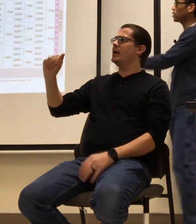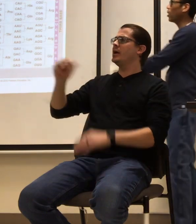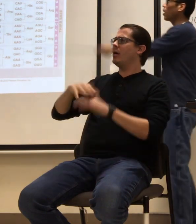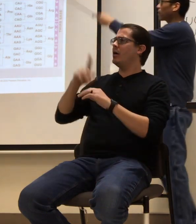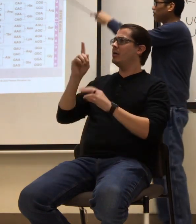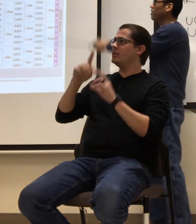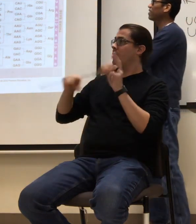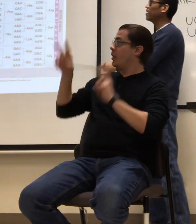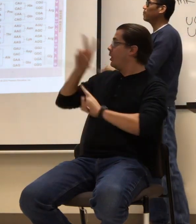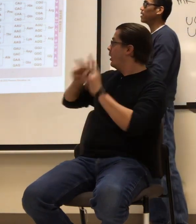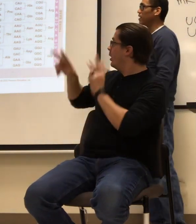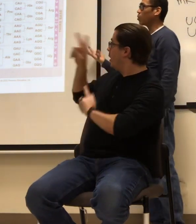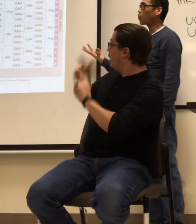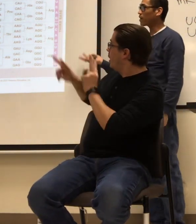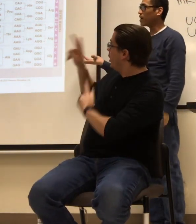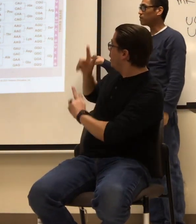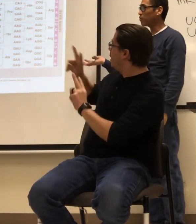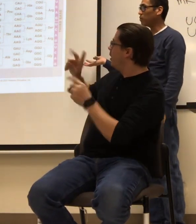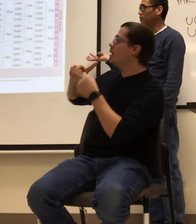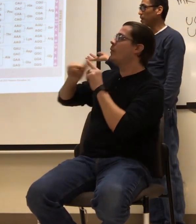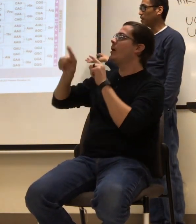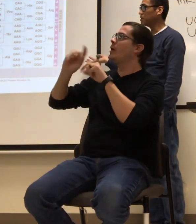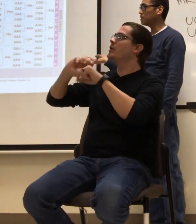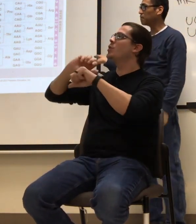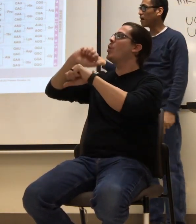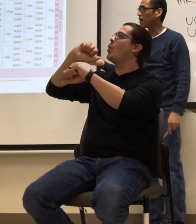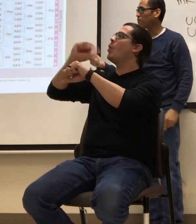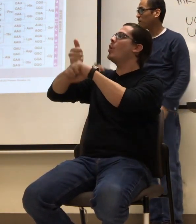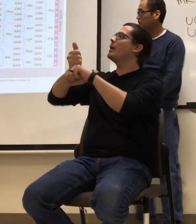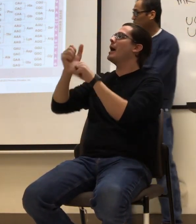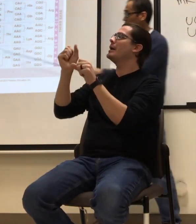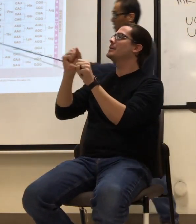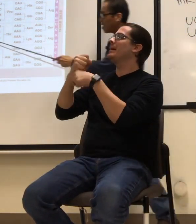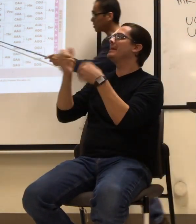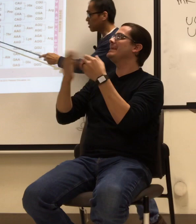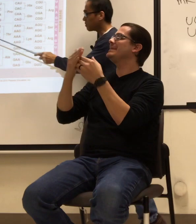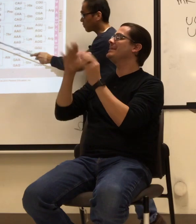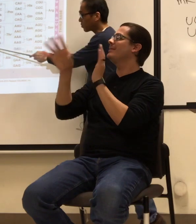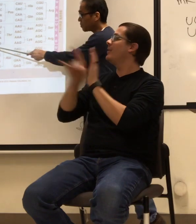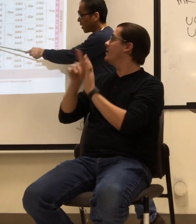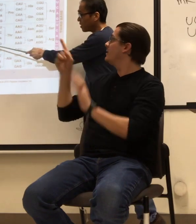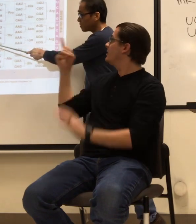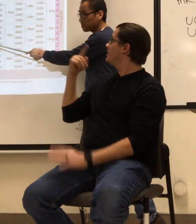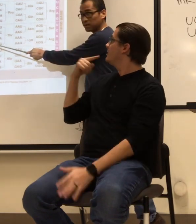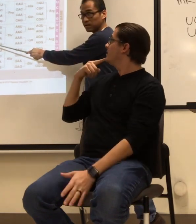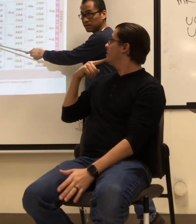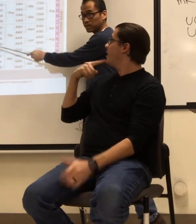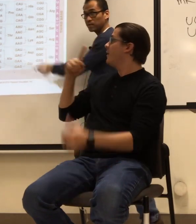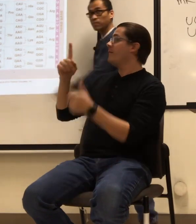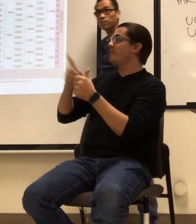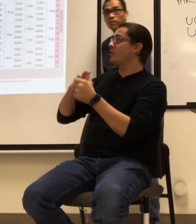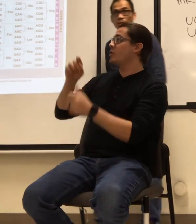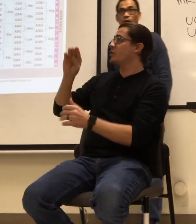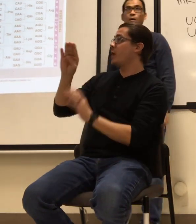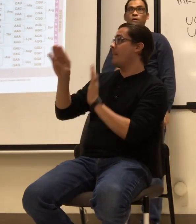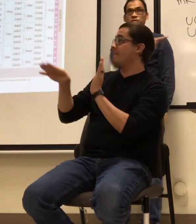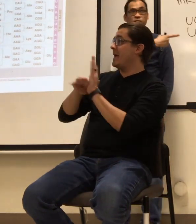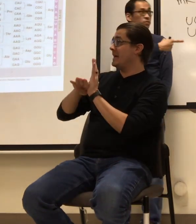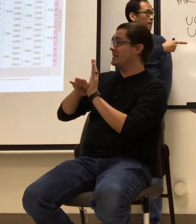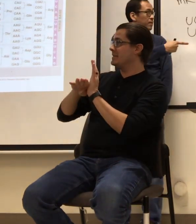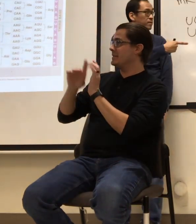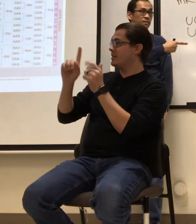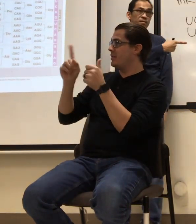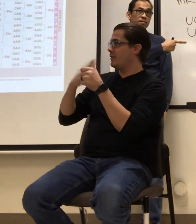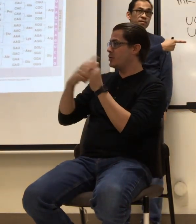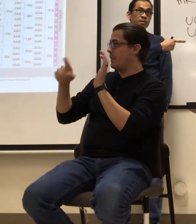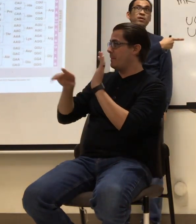of randomly look, but it's organized for you to make it easy to find. So you see how it says first base? What's the